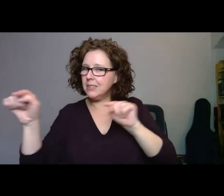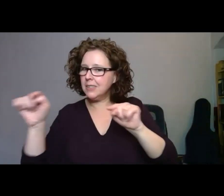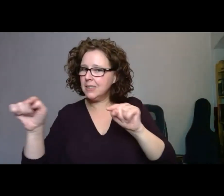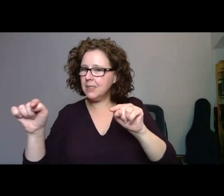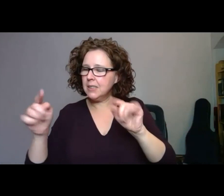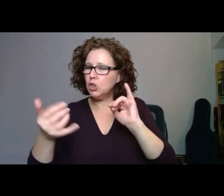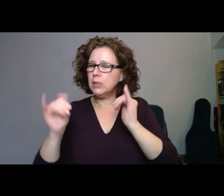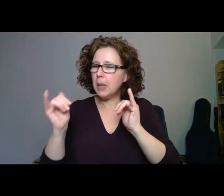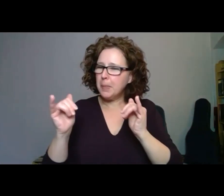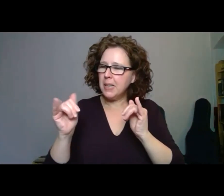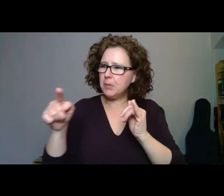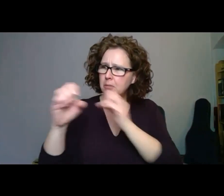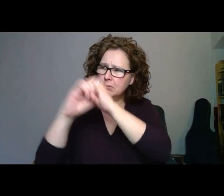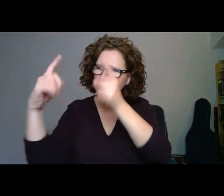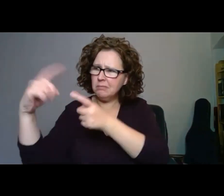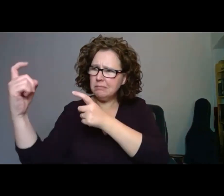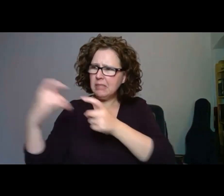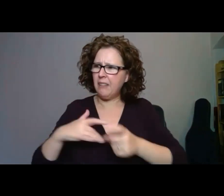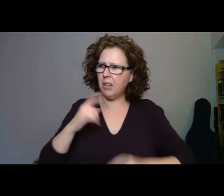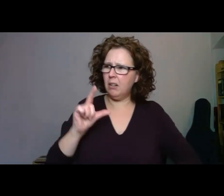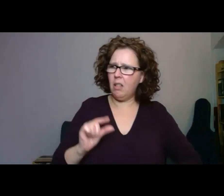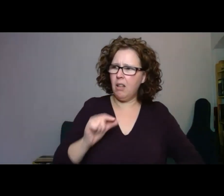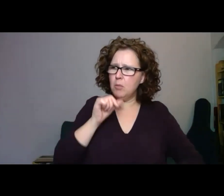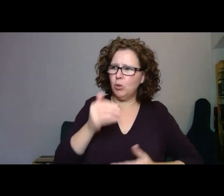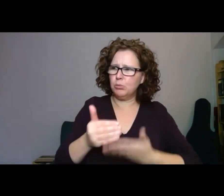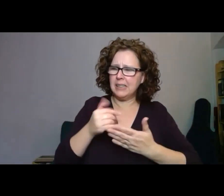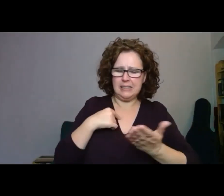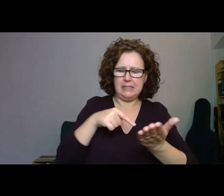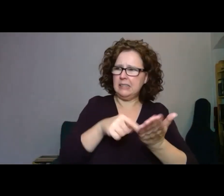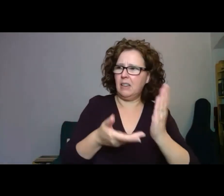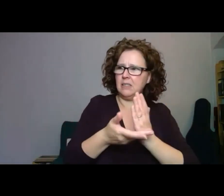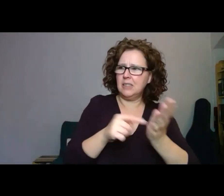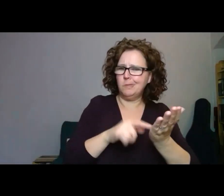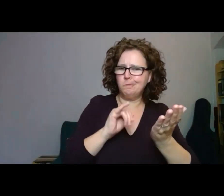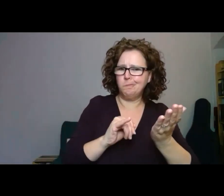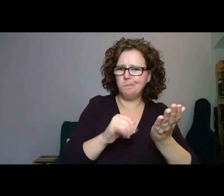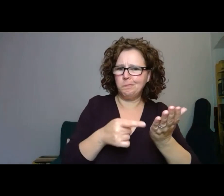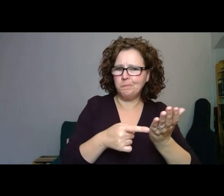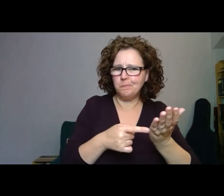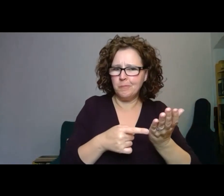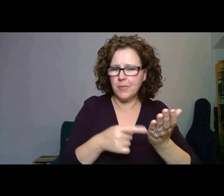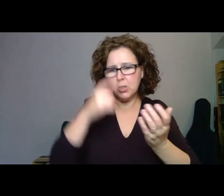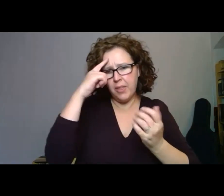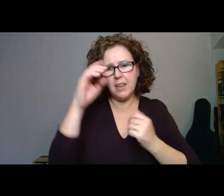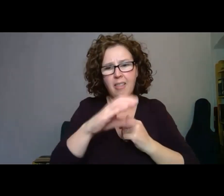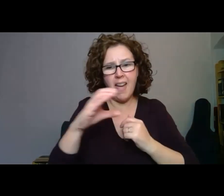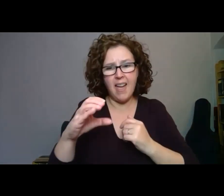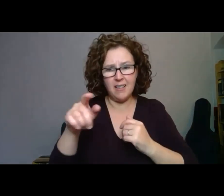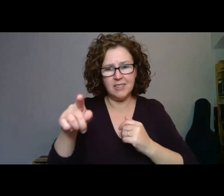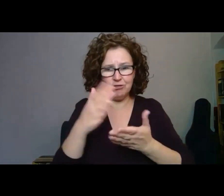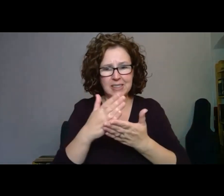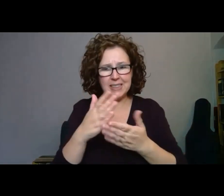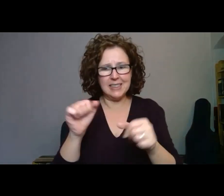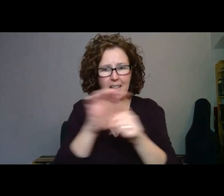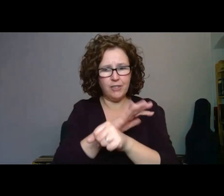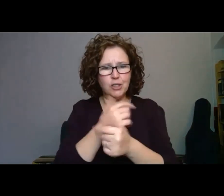less protected. So I think Claire covered a lot of